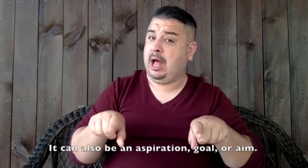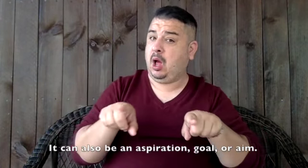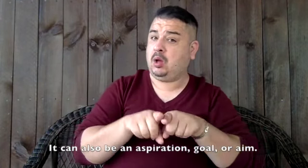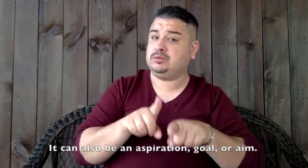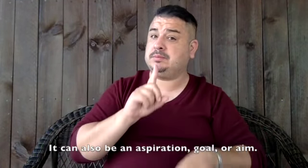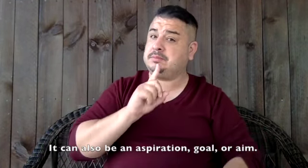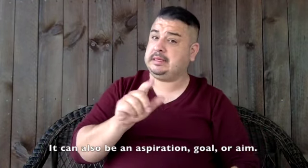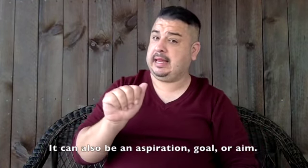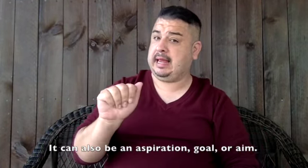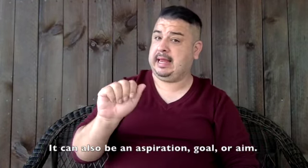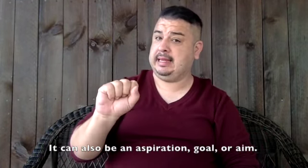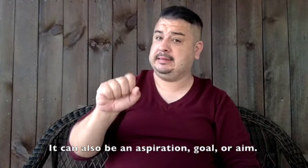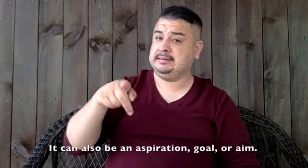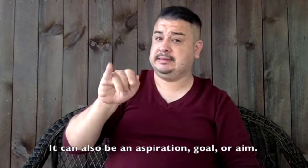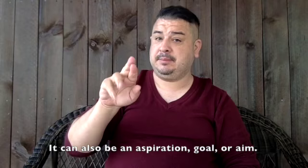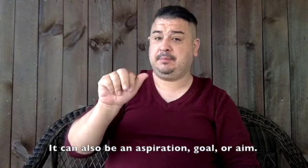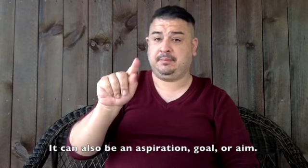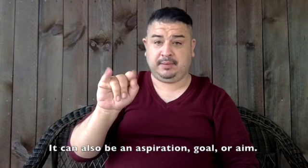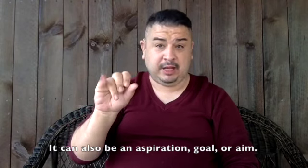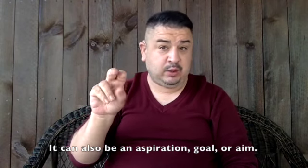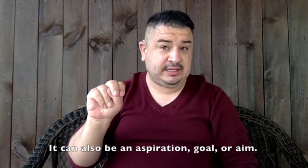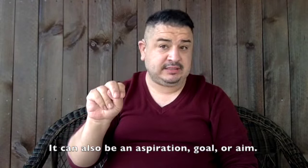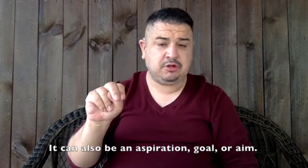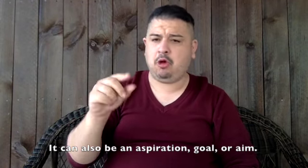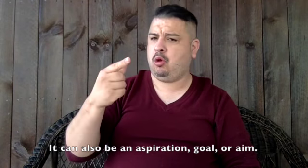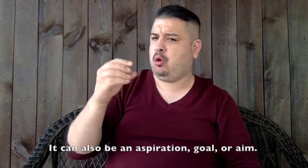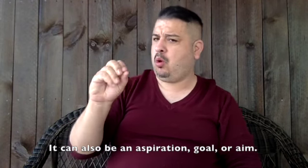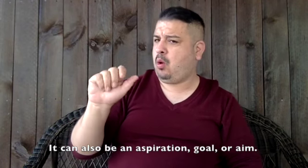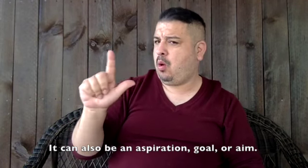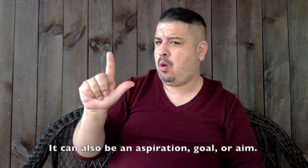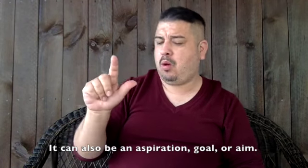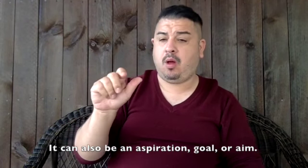It can also be an aspiration, goal, or aim.